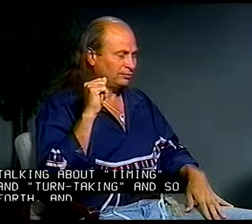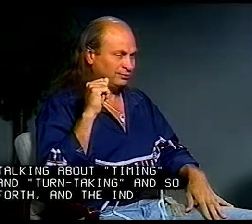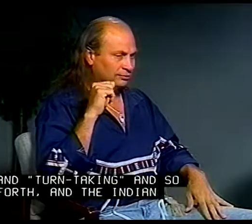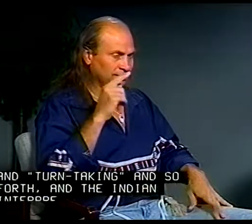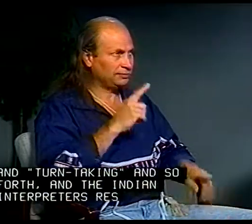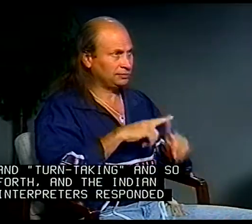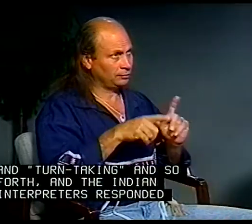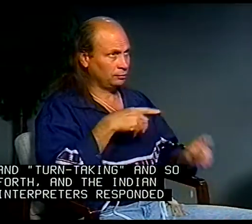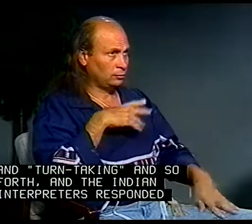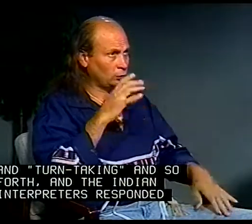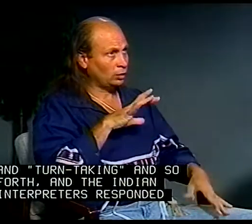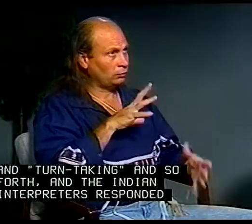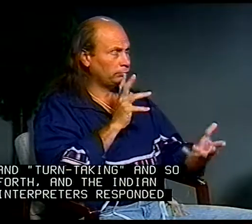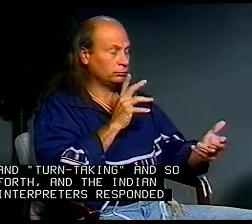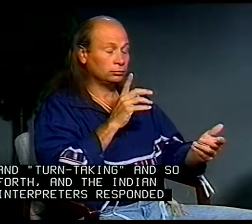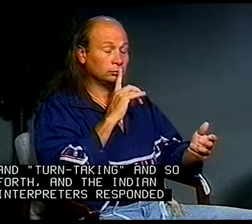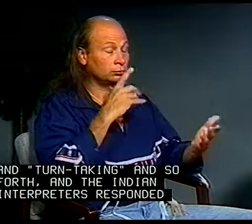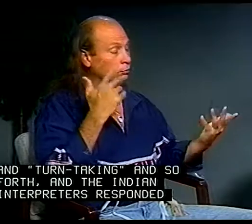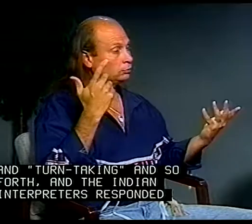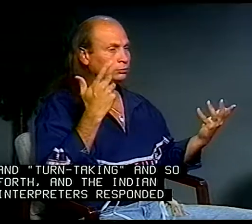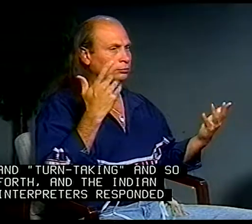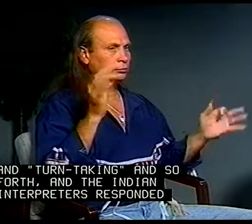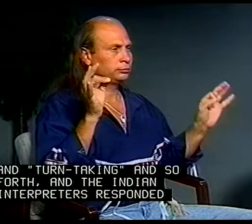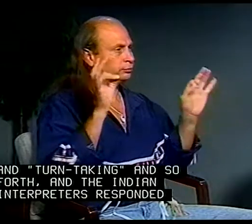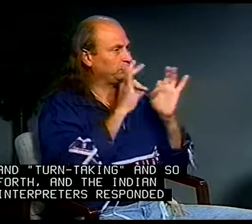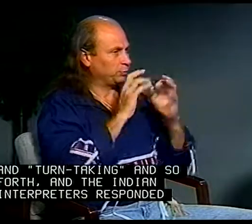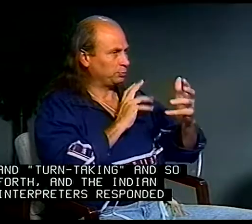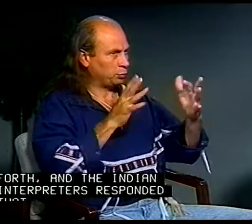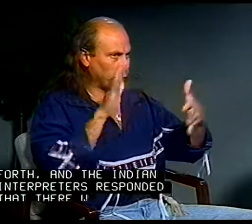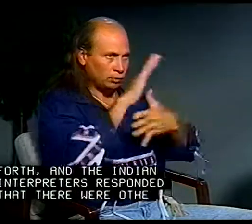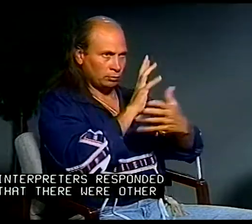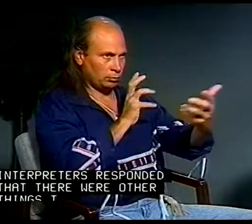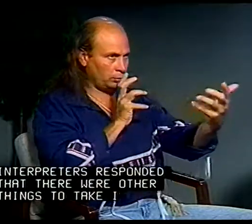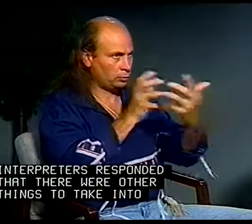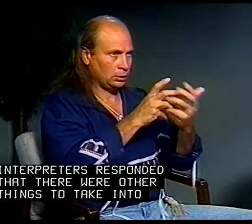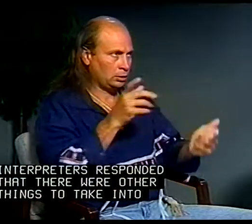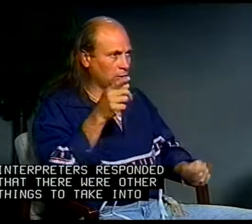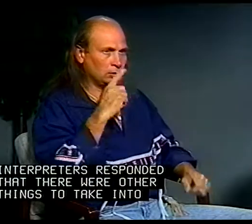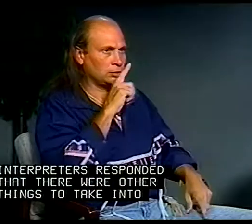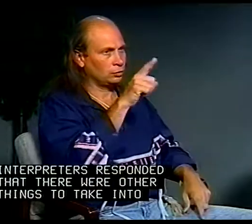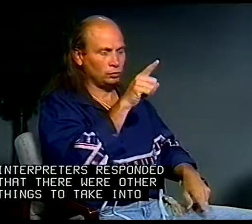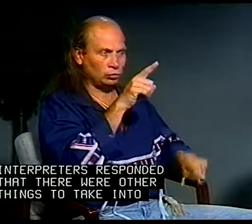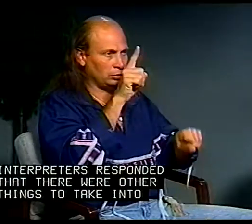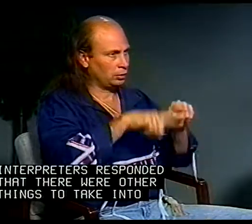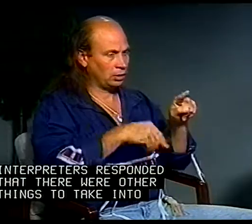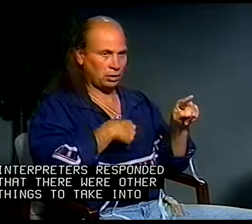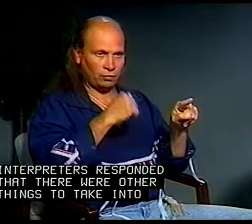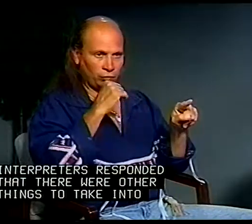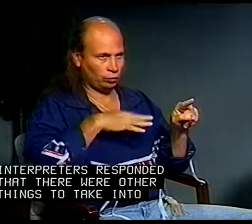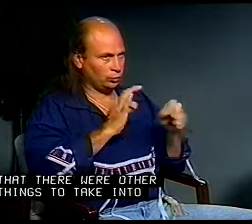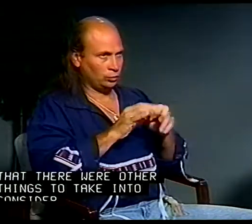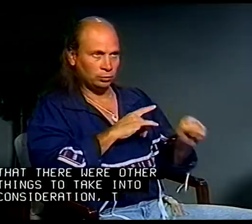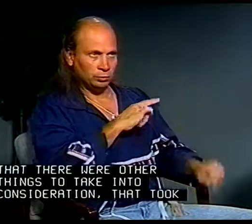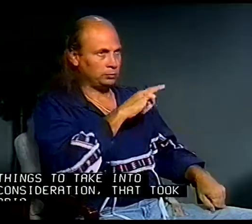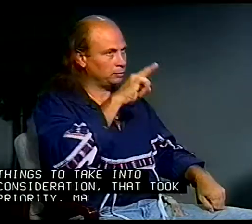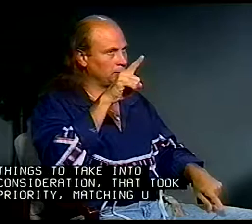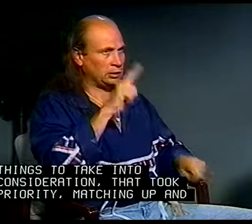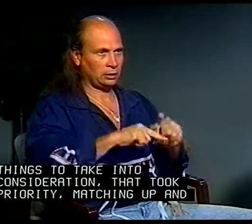and so forth, and the Indian interpreters responded that that there were other things to take in consideration that